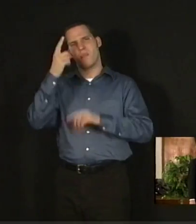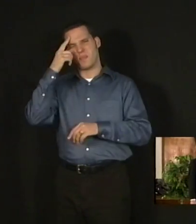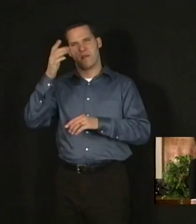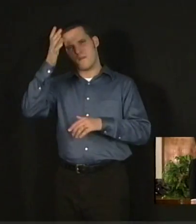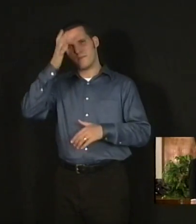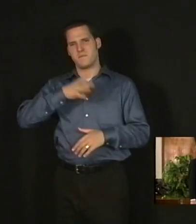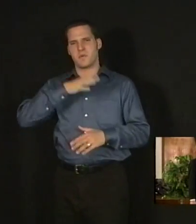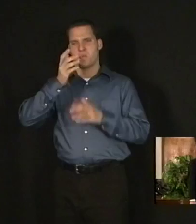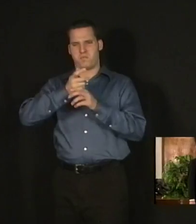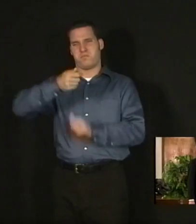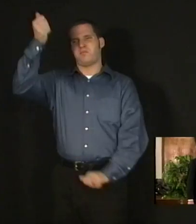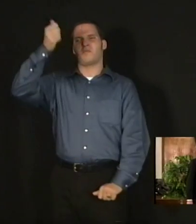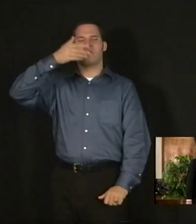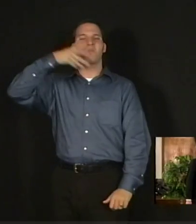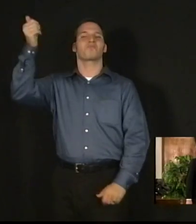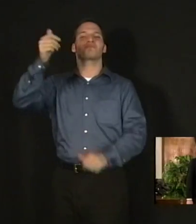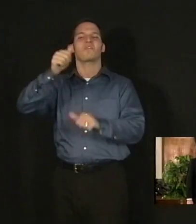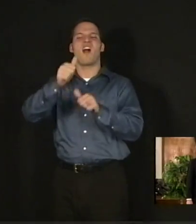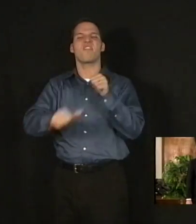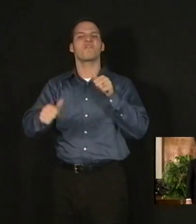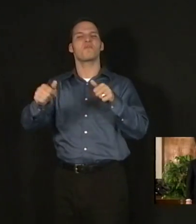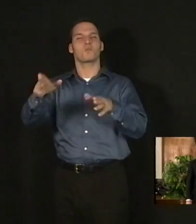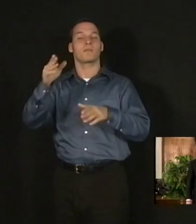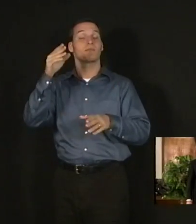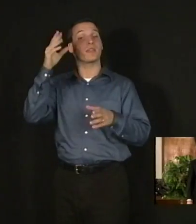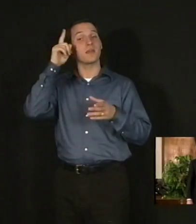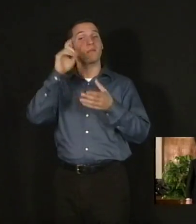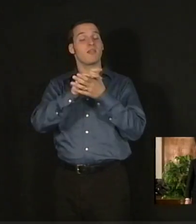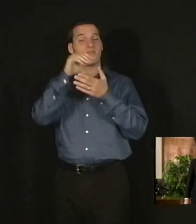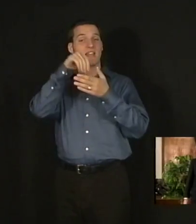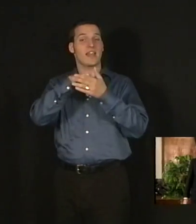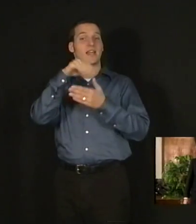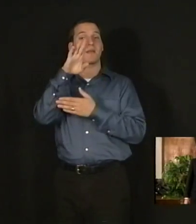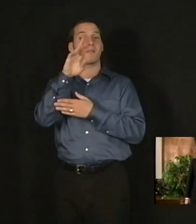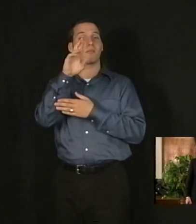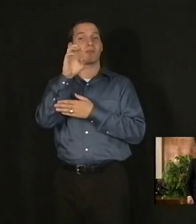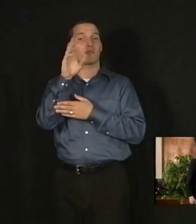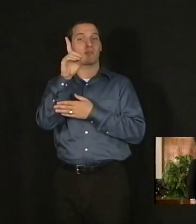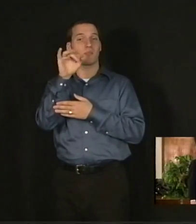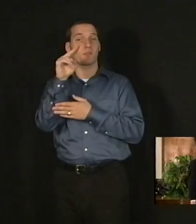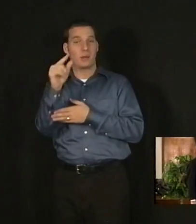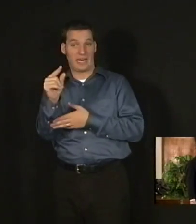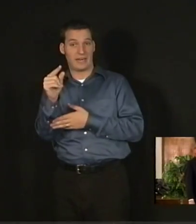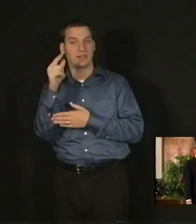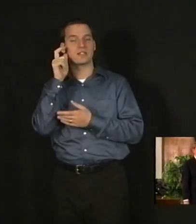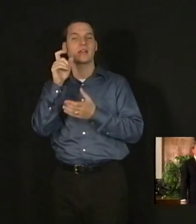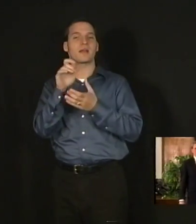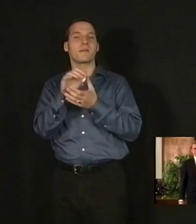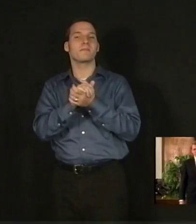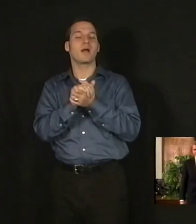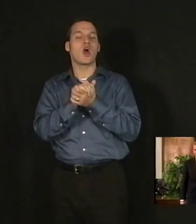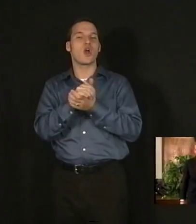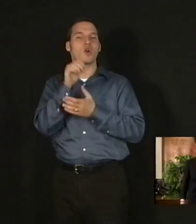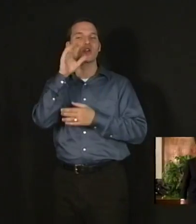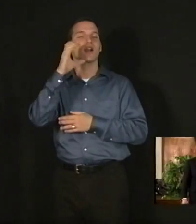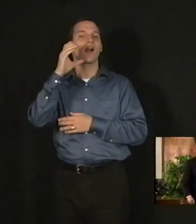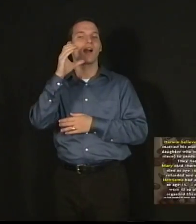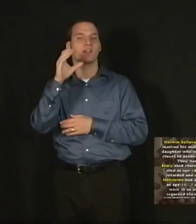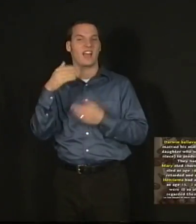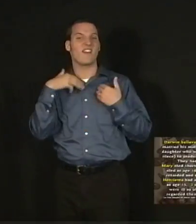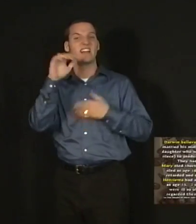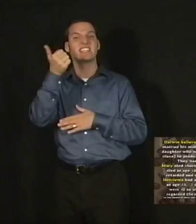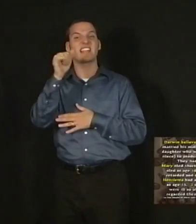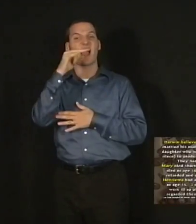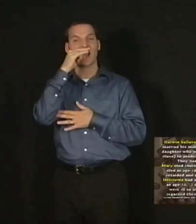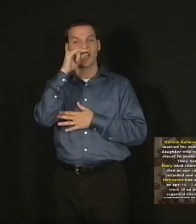Darwin thought men were superior in every single way. Darwin believed in inbreeding, so he married Emma, his first cousin. He wanted to raise a superior stock of children.